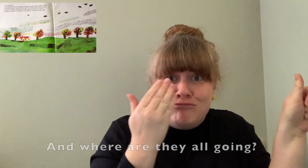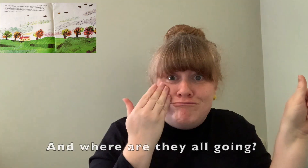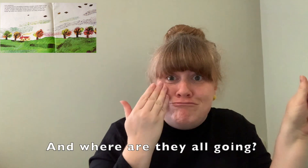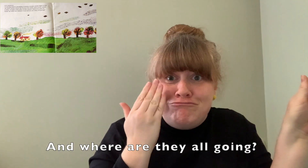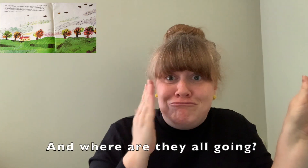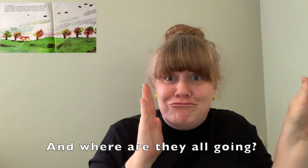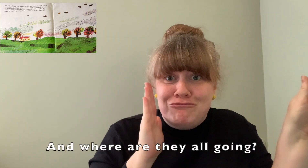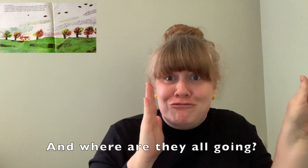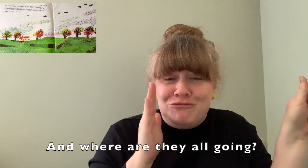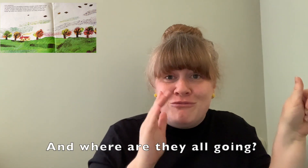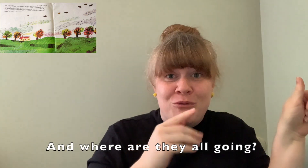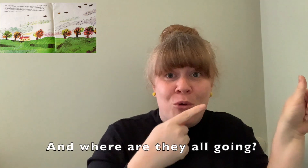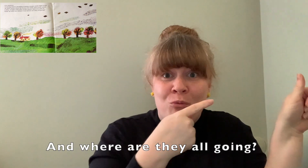And where are they all going?